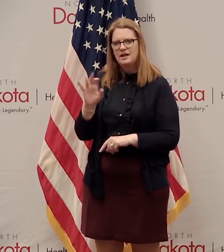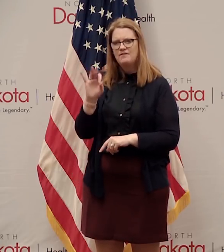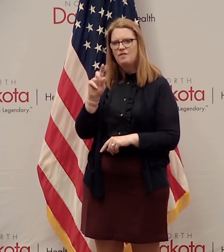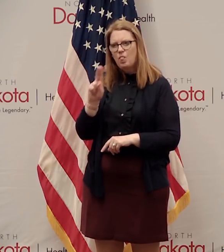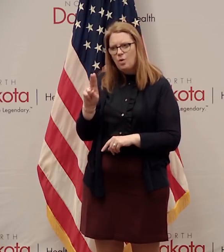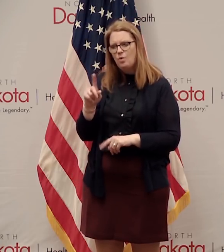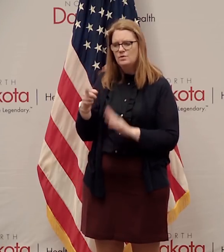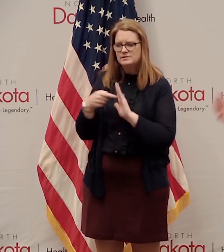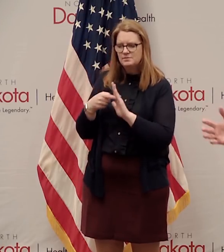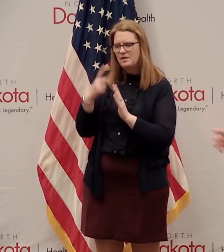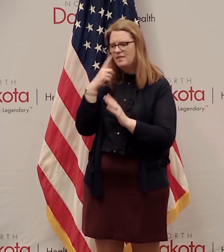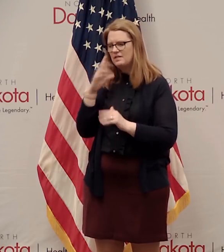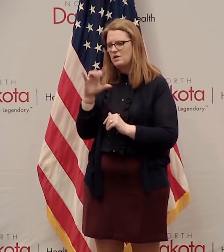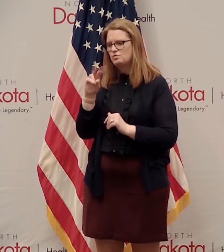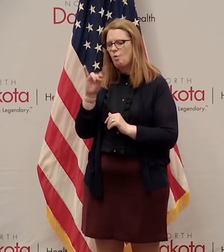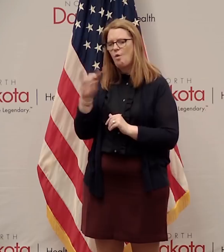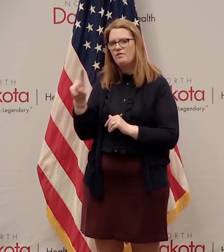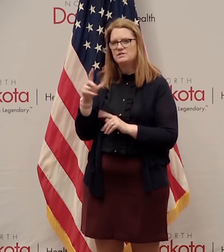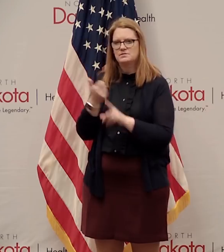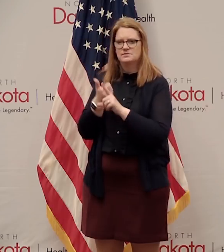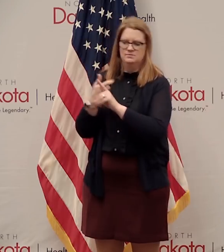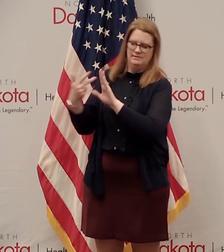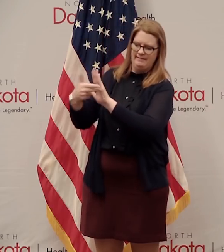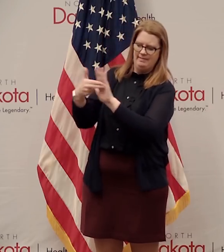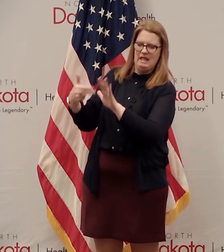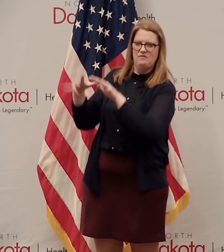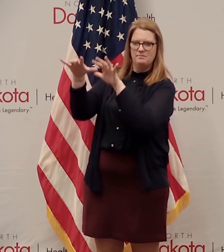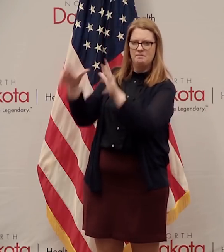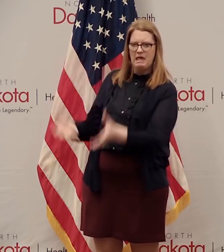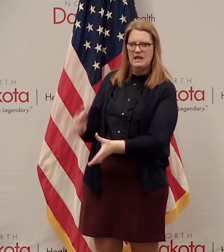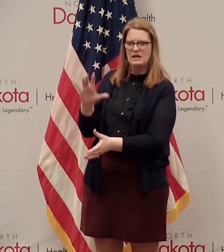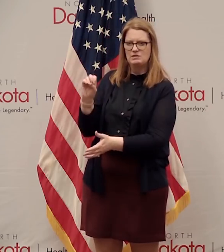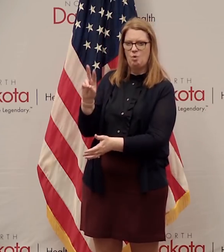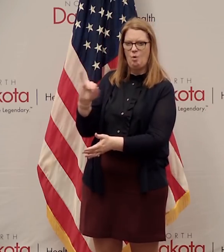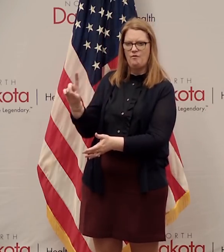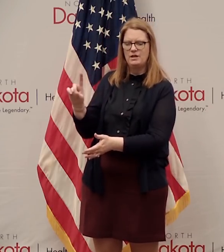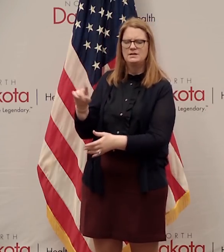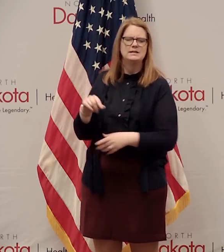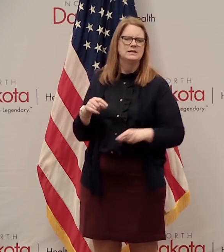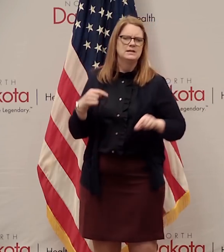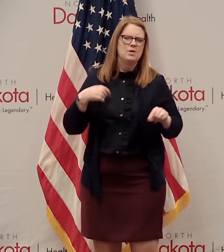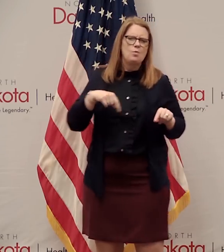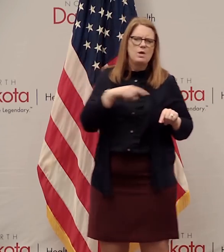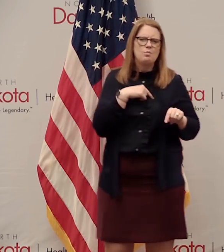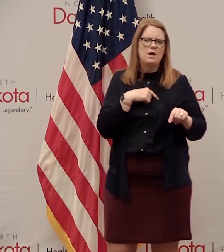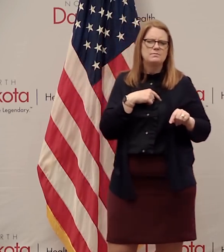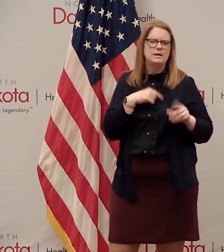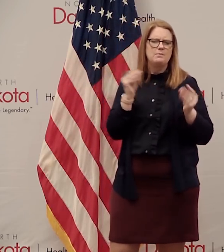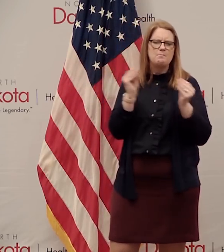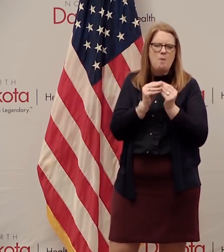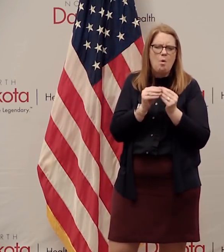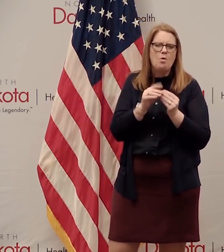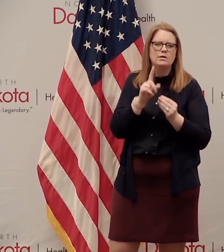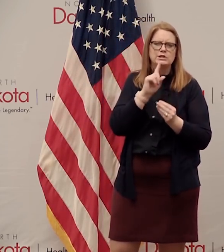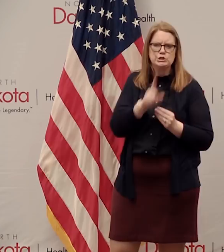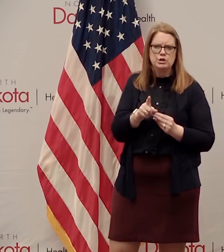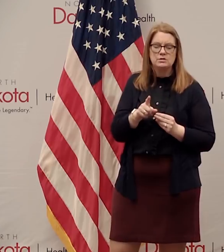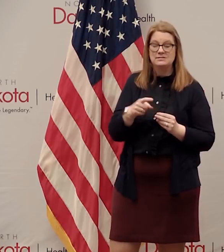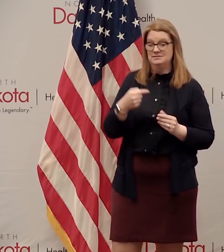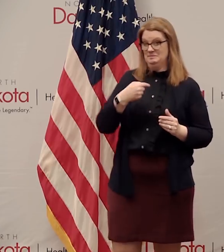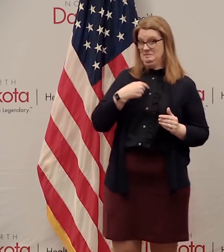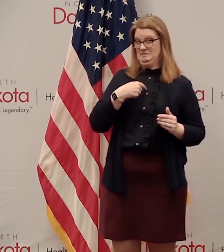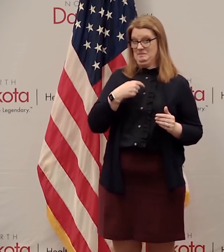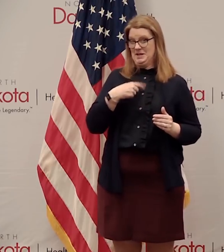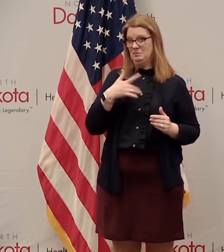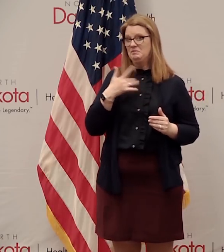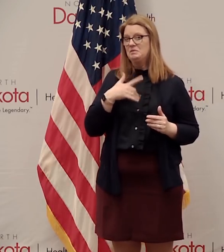symptoms. We think they were COVID, so we're just going to put them into that category. I think that we want to have a greater degree of certainty around that. At least I would on that